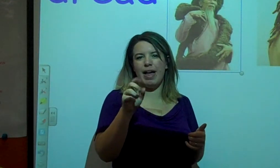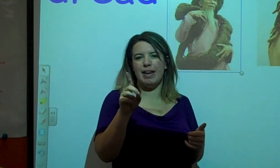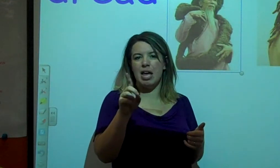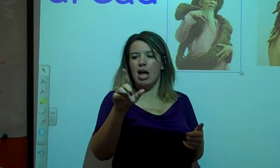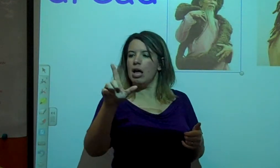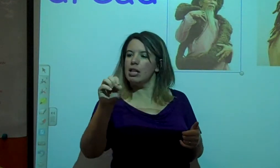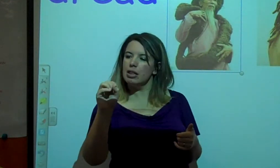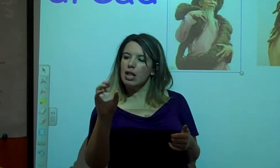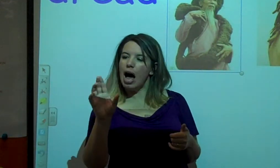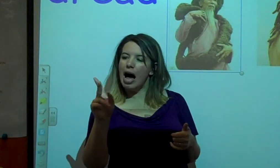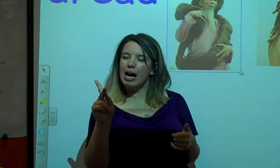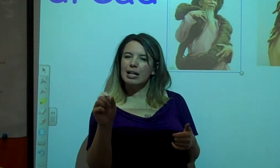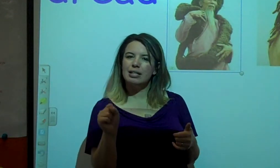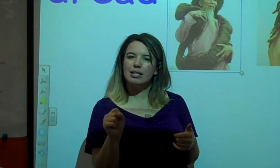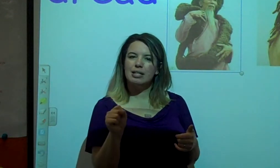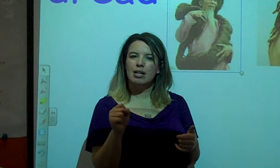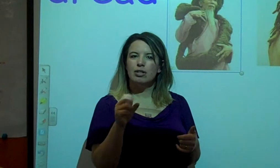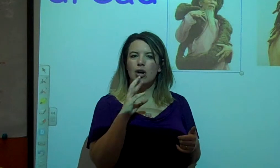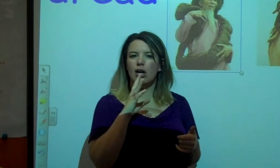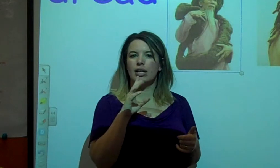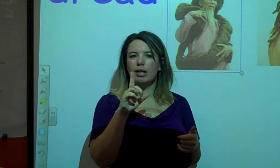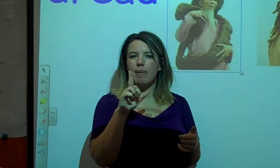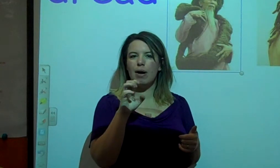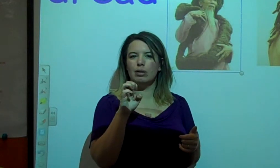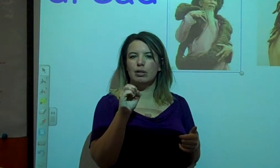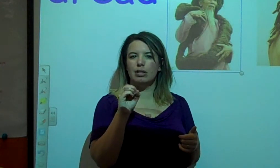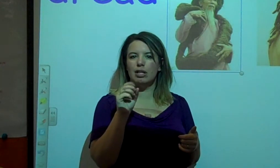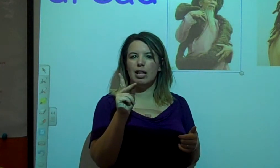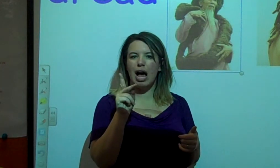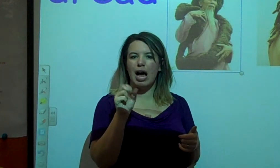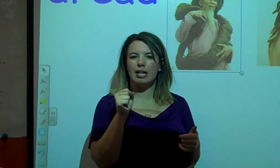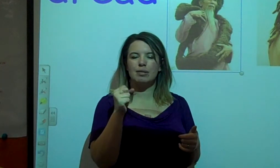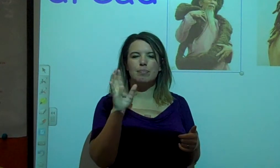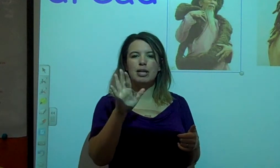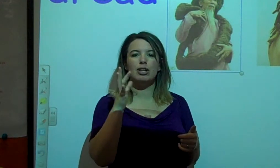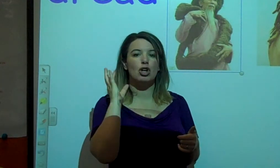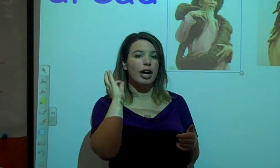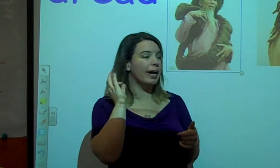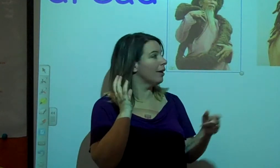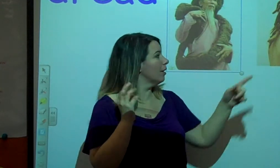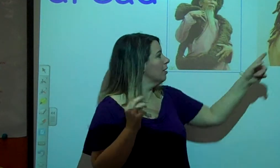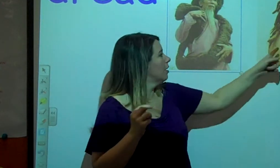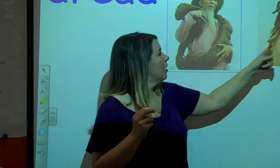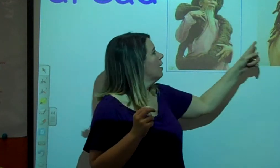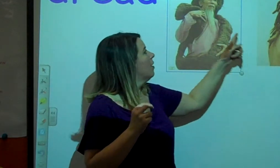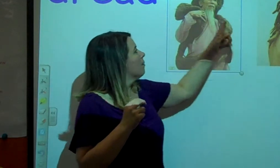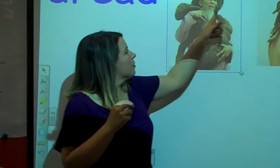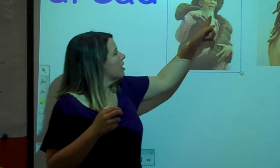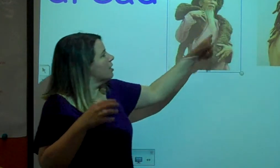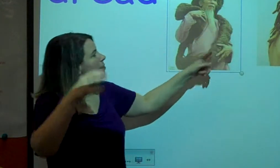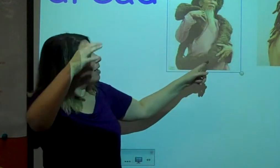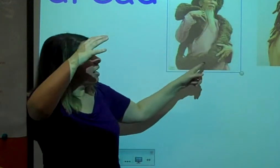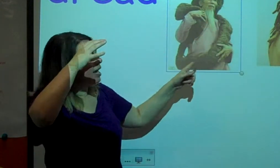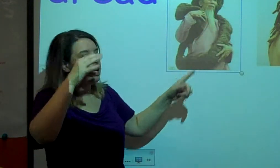dread locks, talking about the locks being your hair. This man,